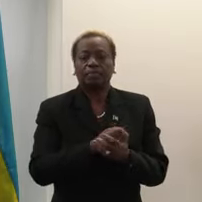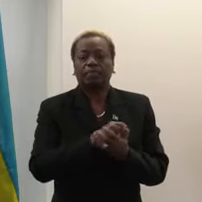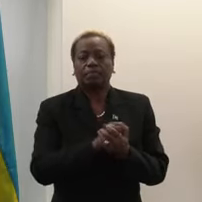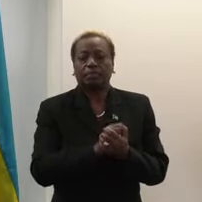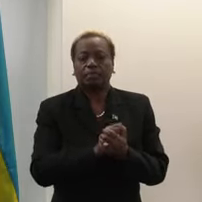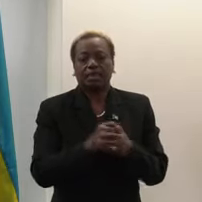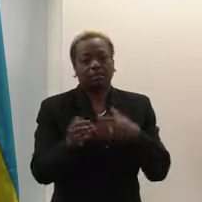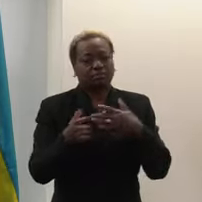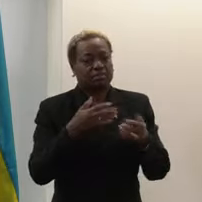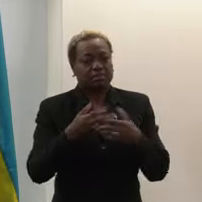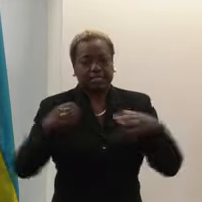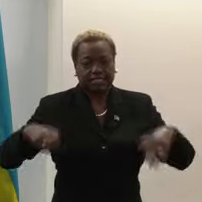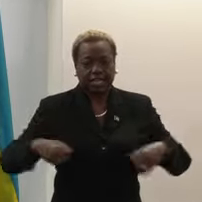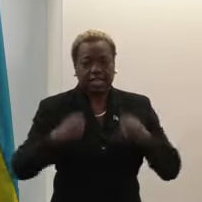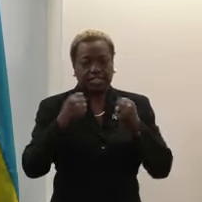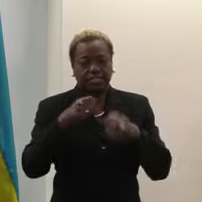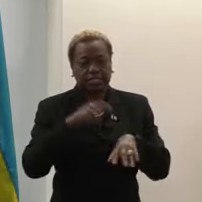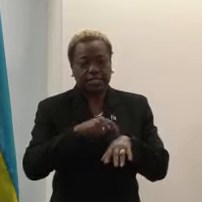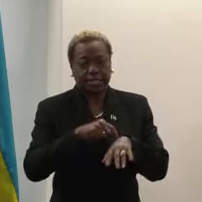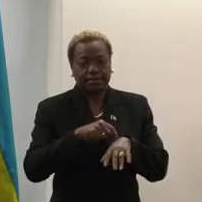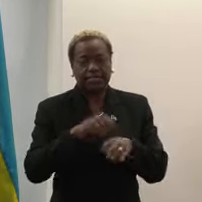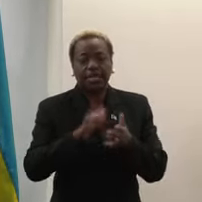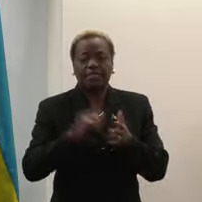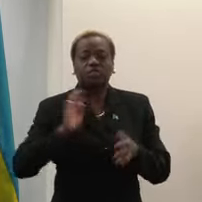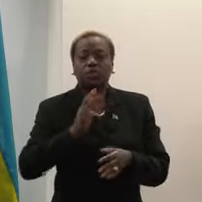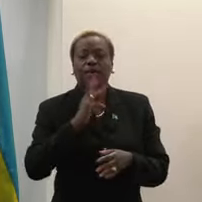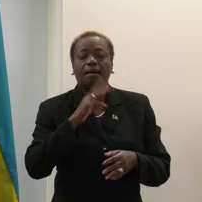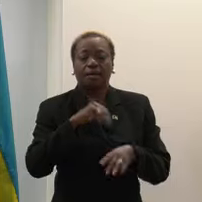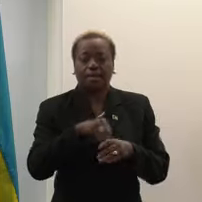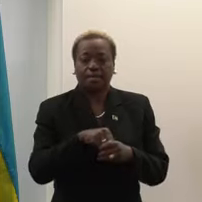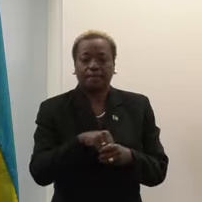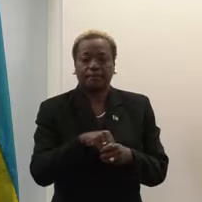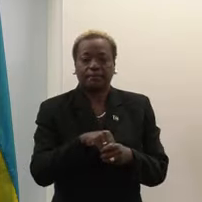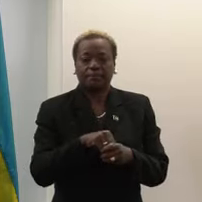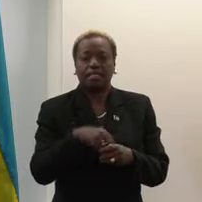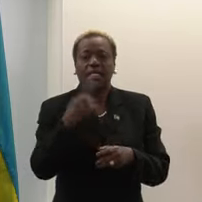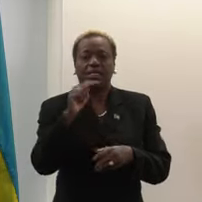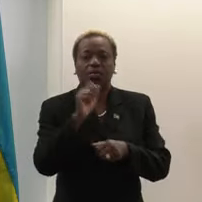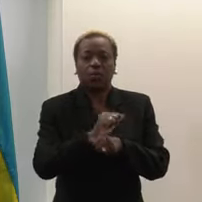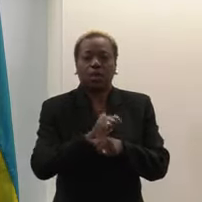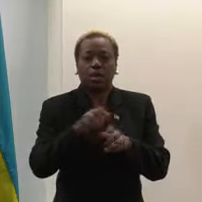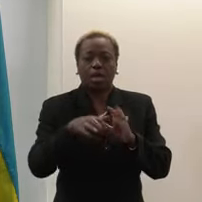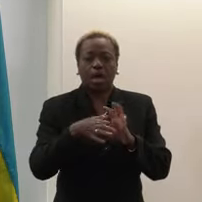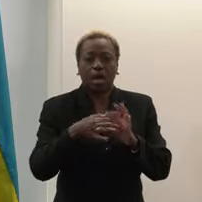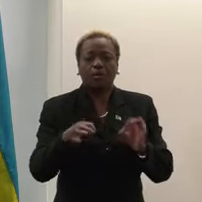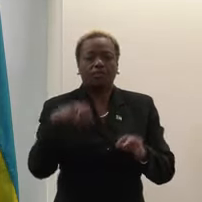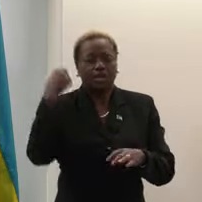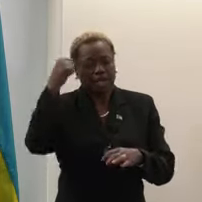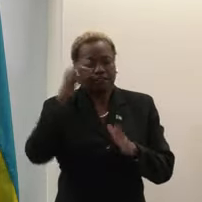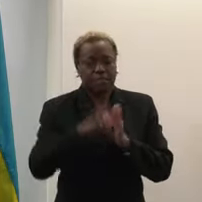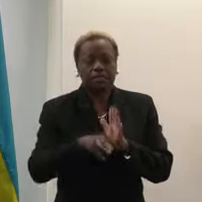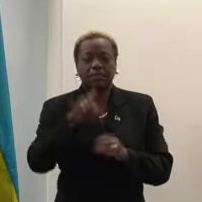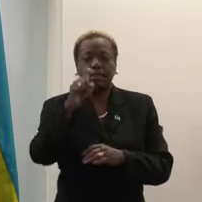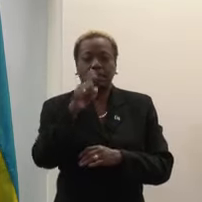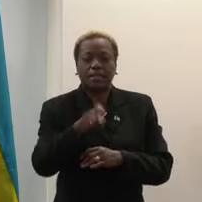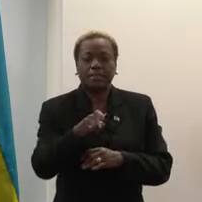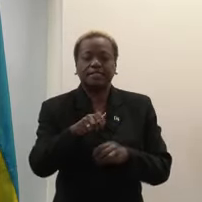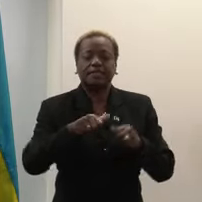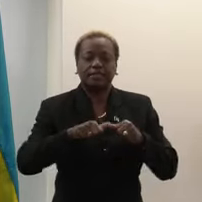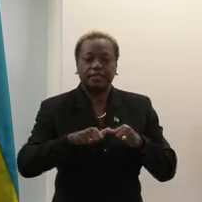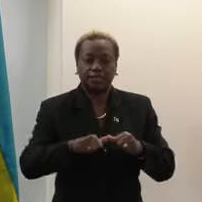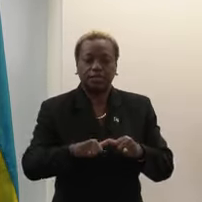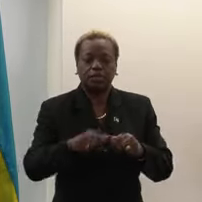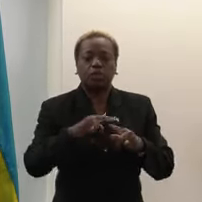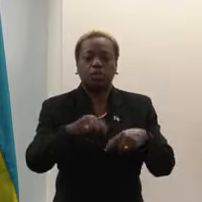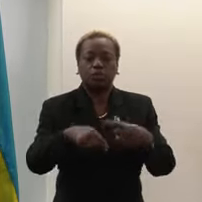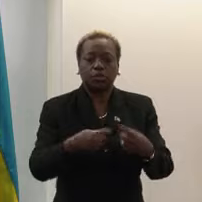Despite the challenging times that we are in, the work of government must continue to